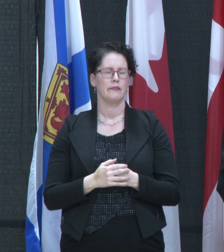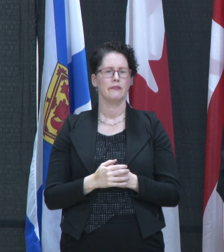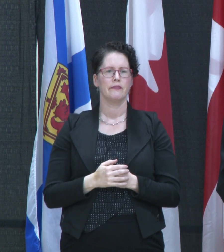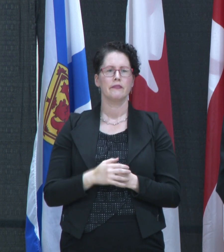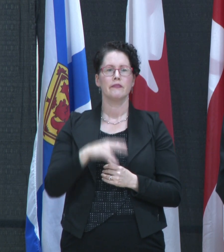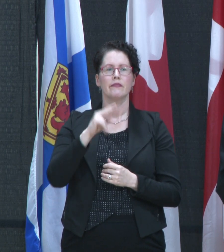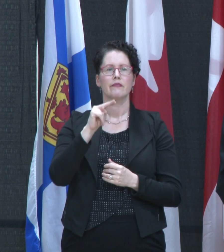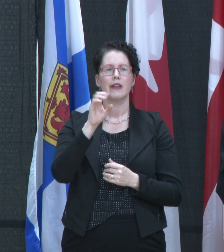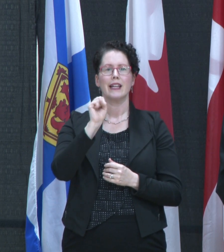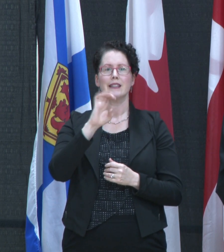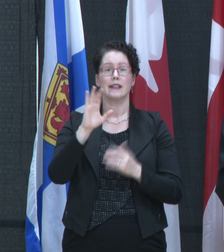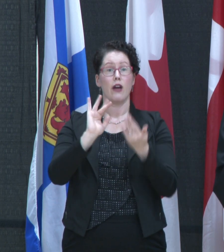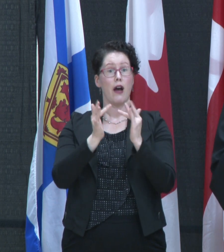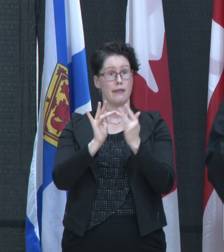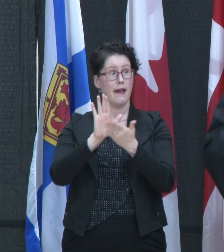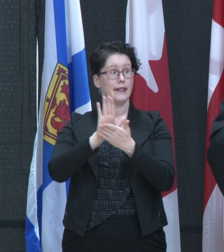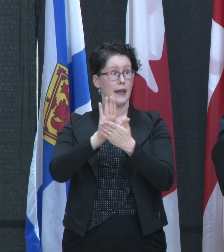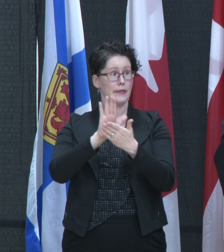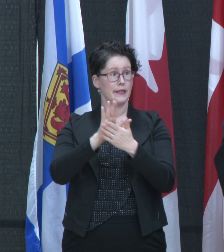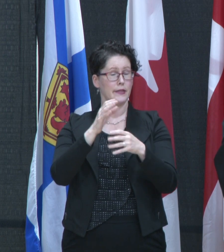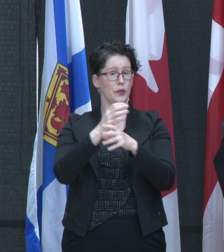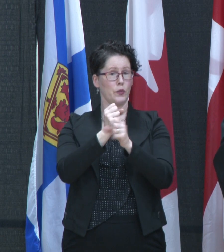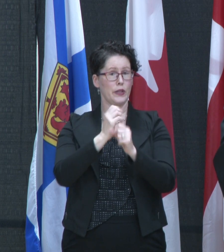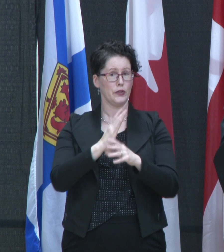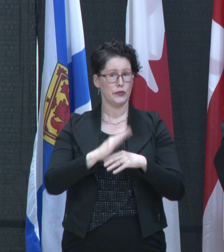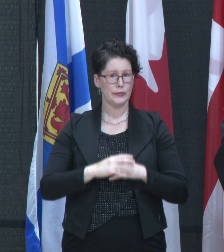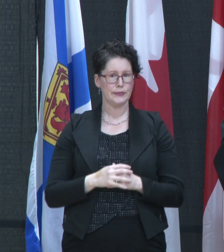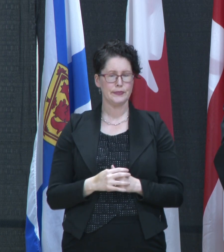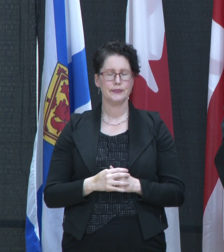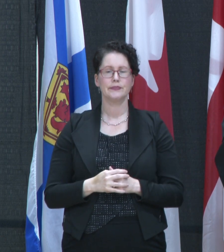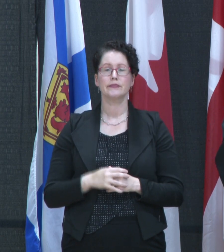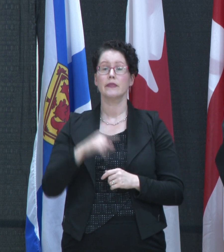NSCC campus. This year's recipient